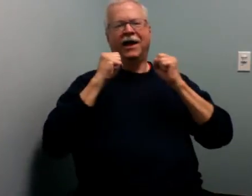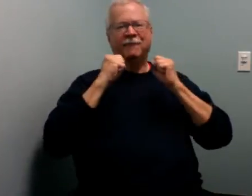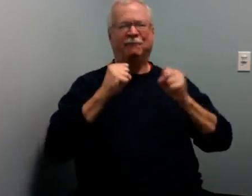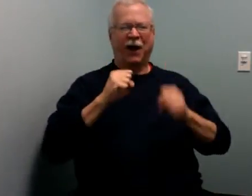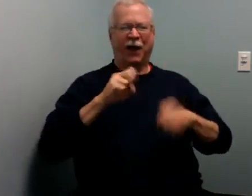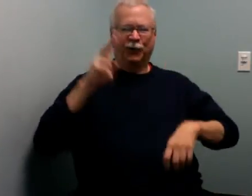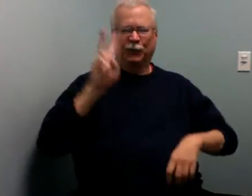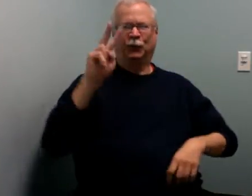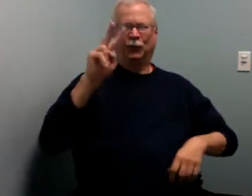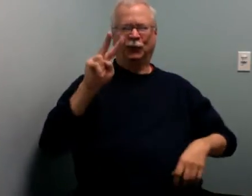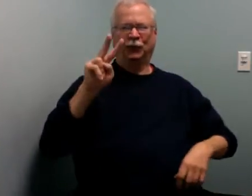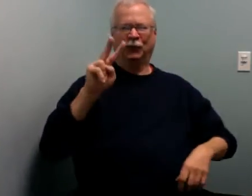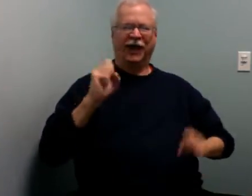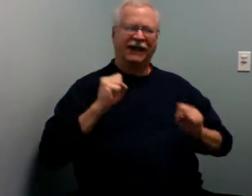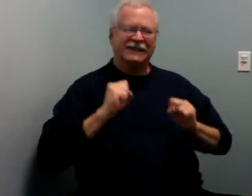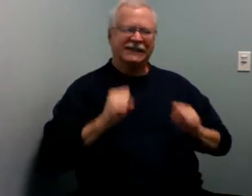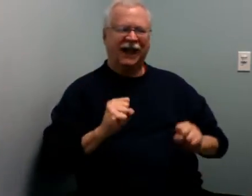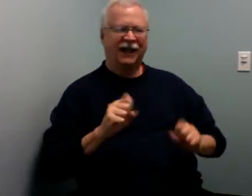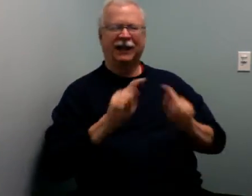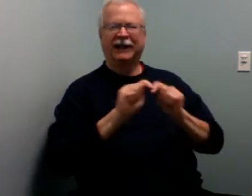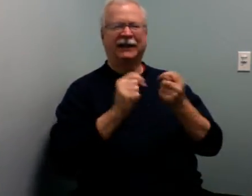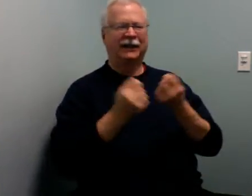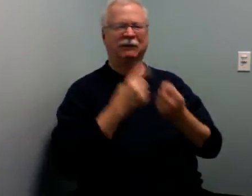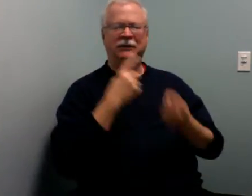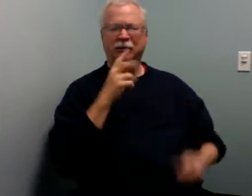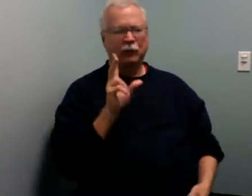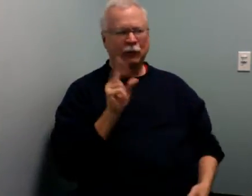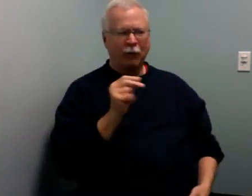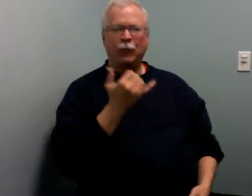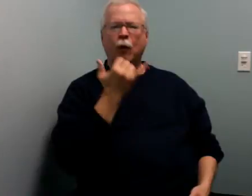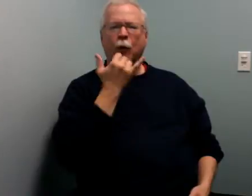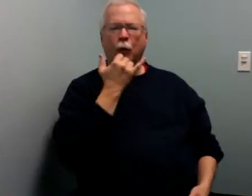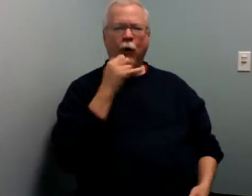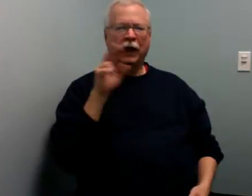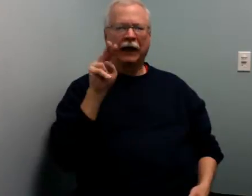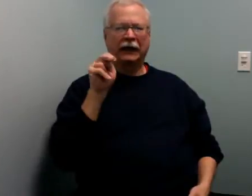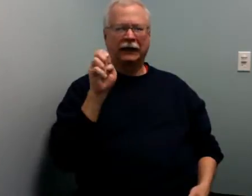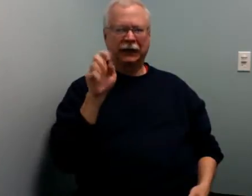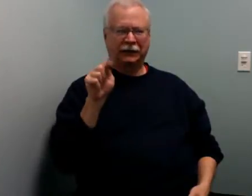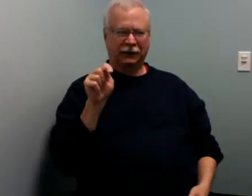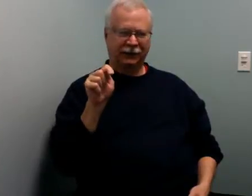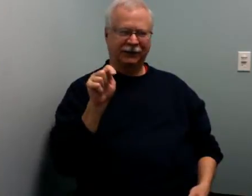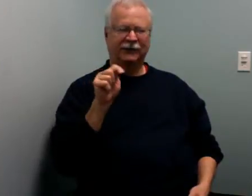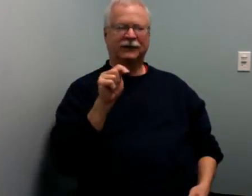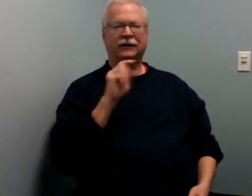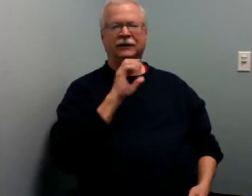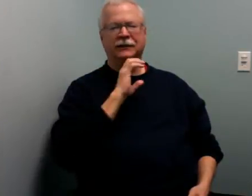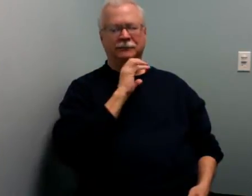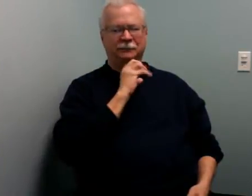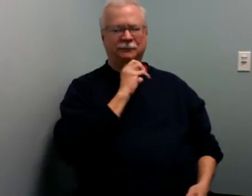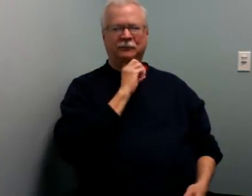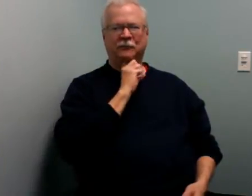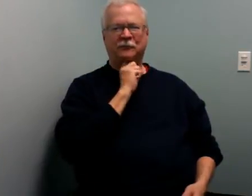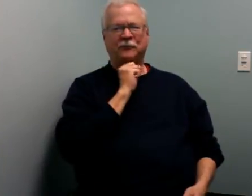and I made a score. I saw the points go up on the scoreboard and I was so excited, and then the team told me,